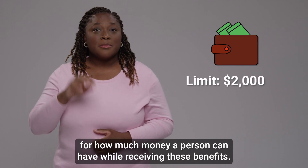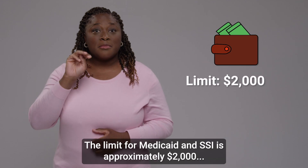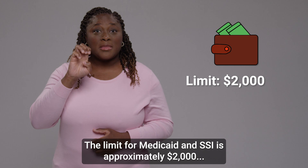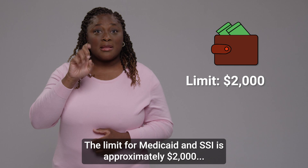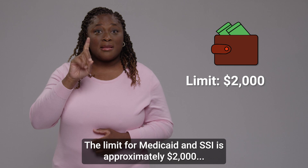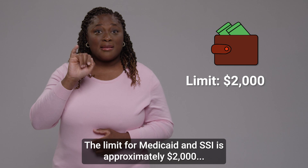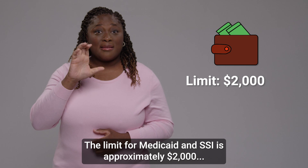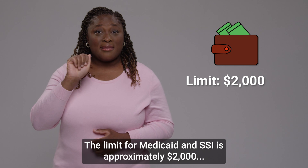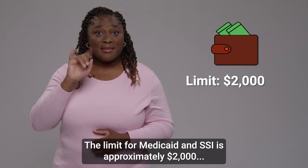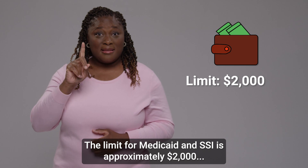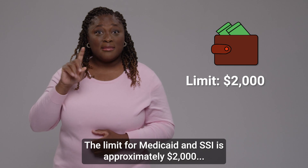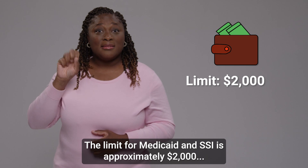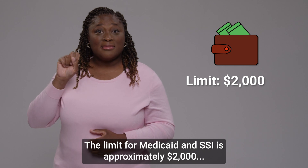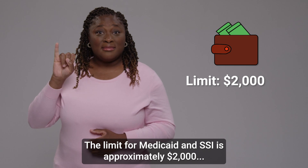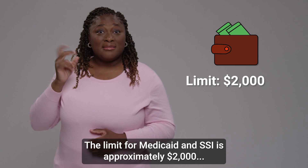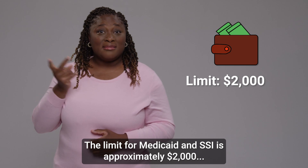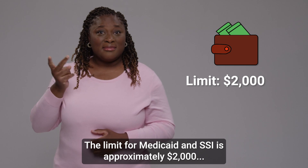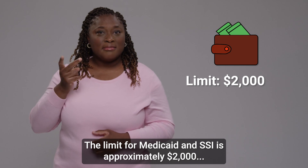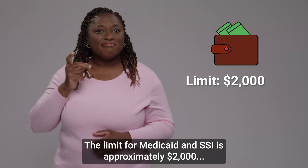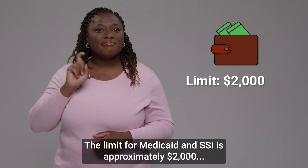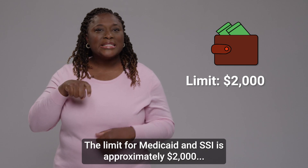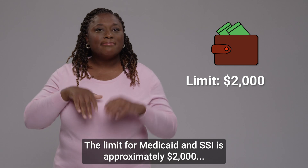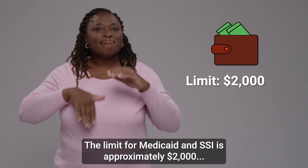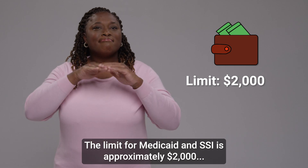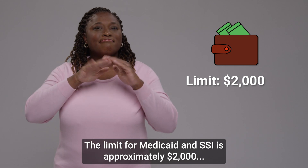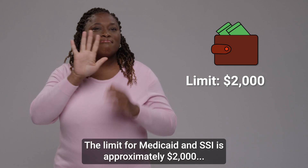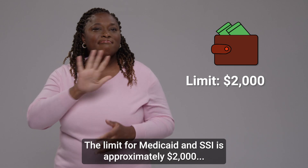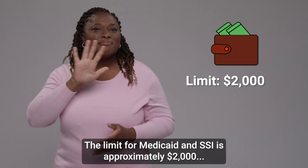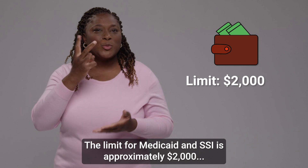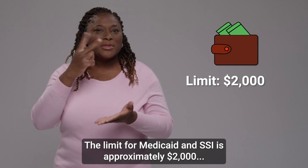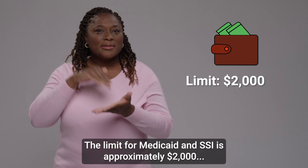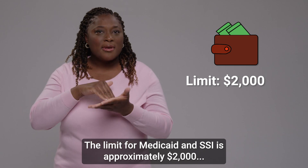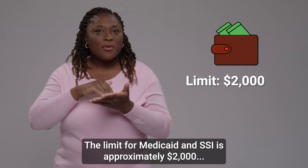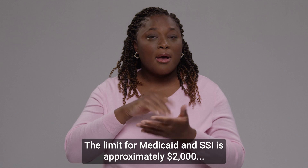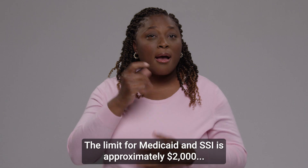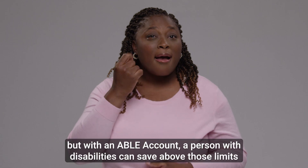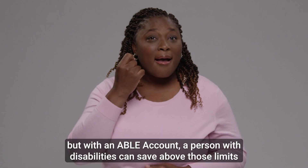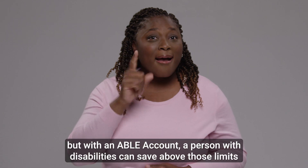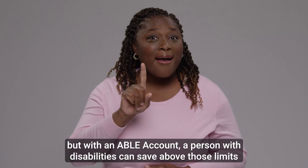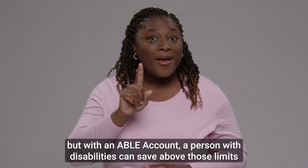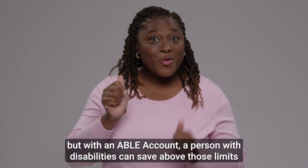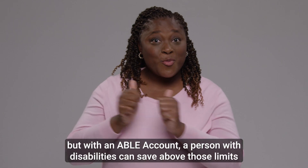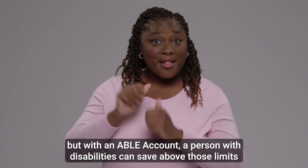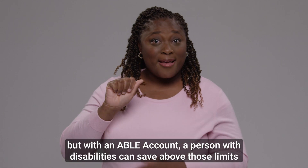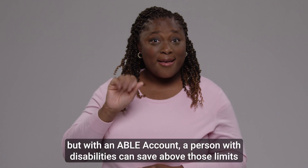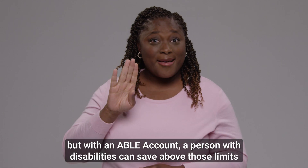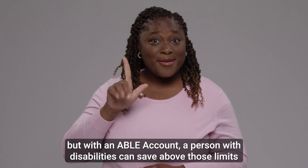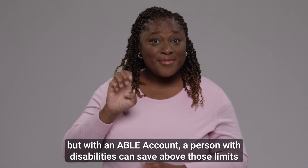The limit for Medicaid and SSI is approximately $2,000. But with an ABLE account,